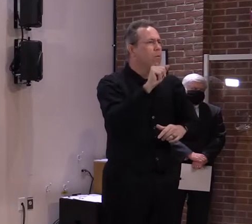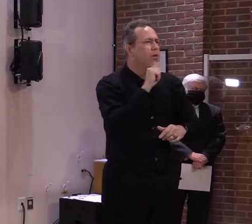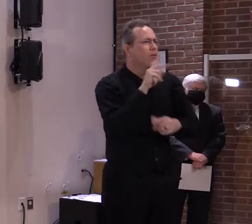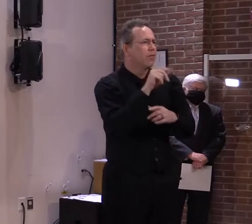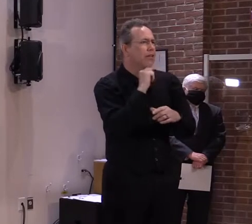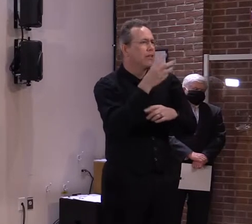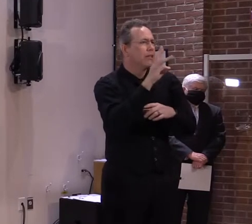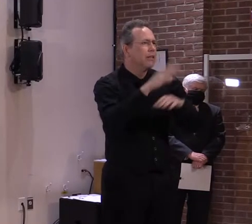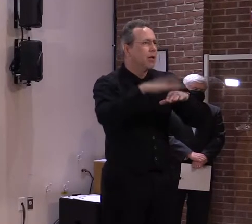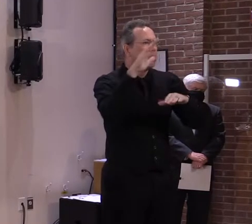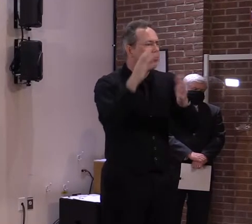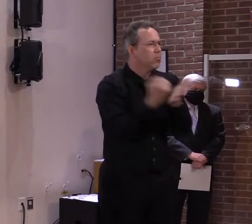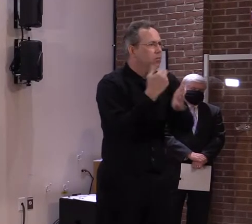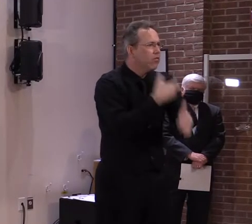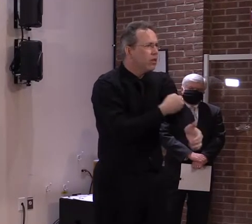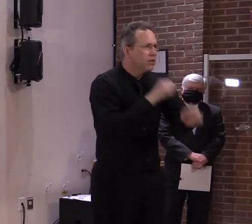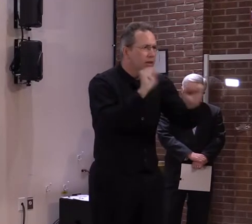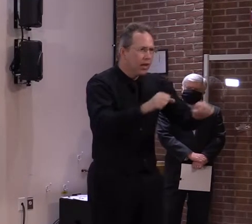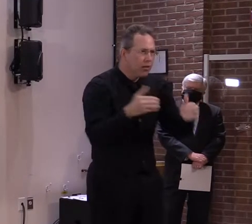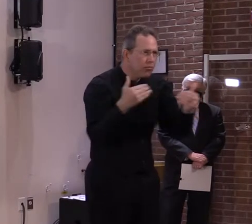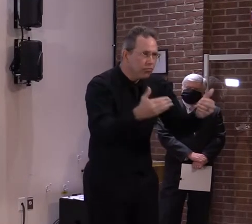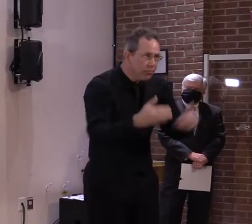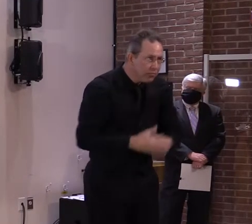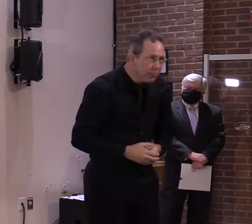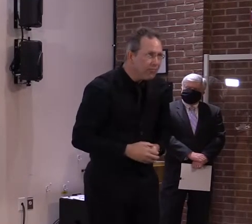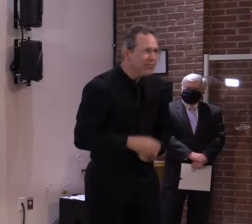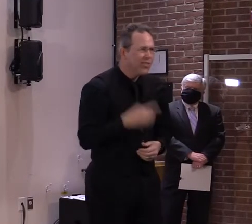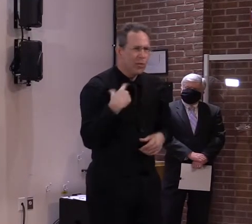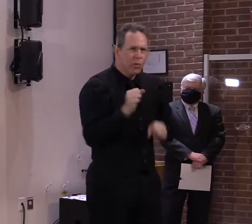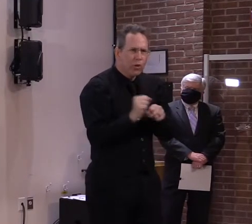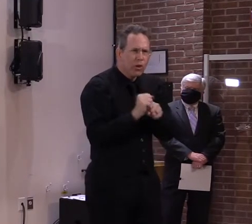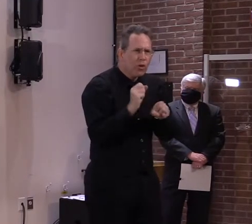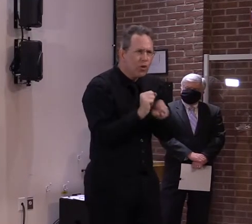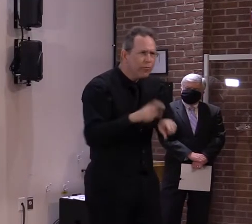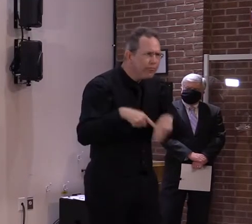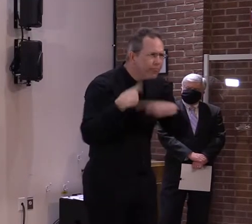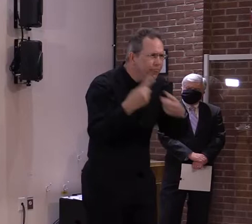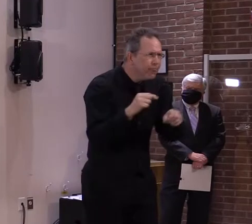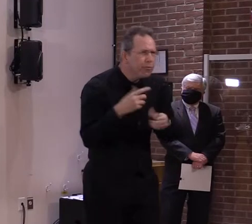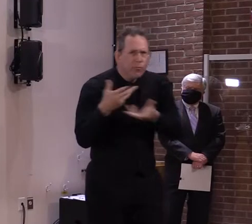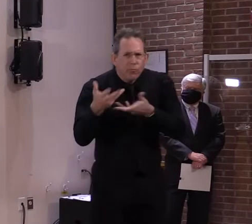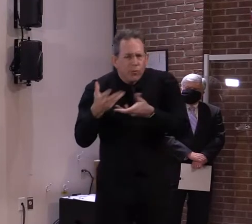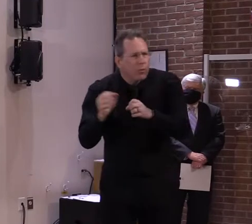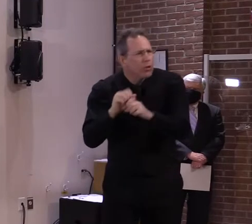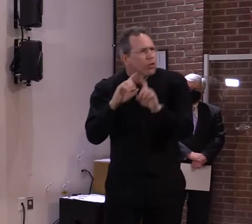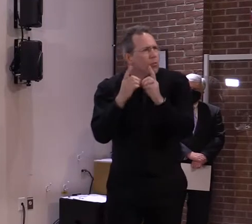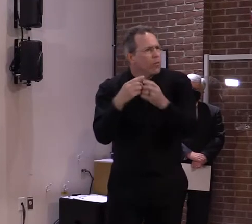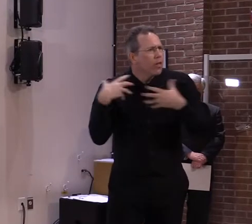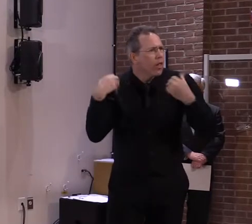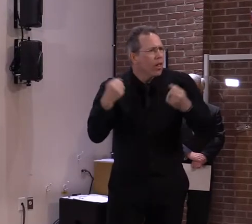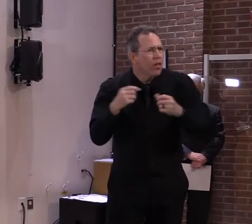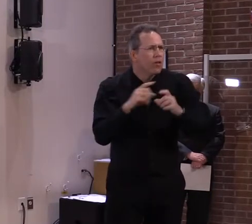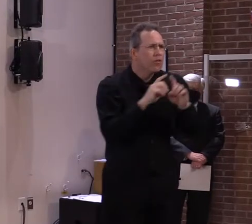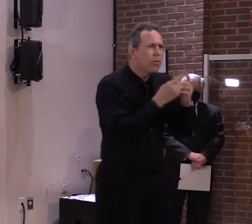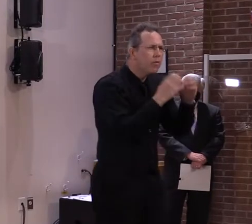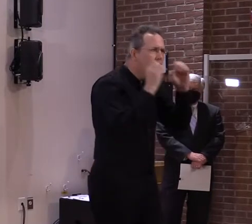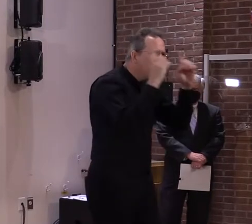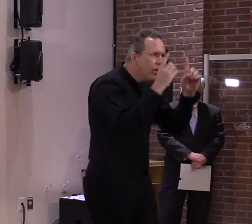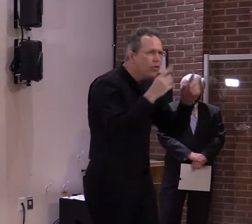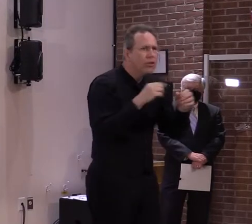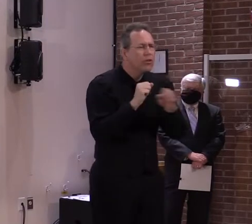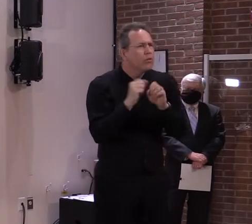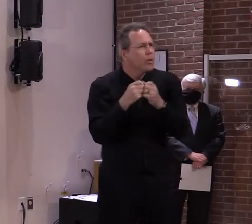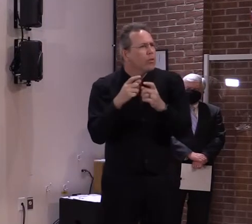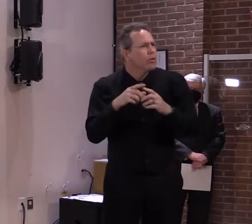in direct consultation with the Agency of Human Services, Department of Health, including Dr. Levine and Dr. Kelso, as well as our